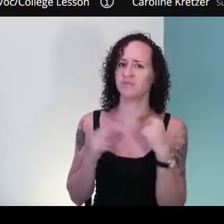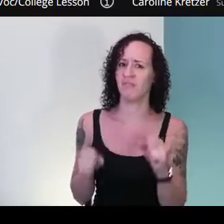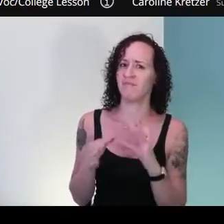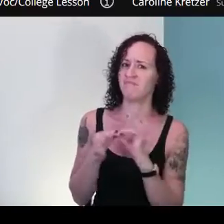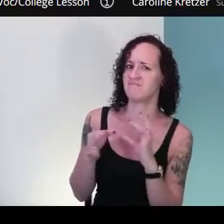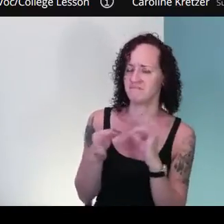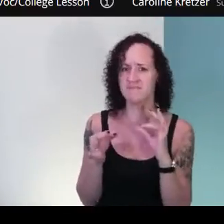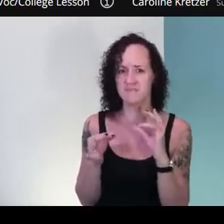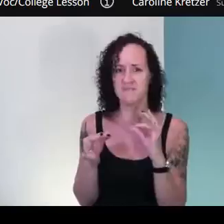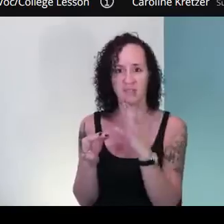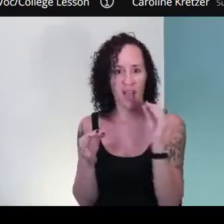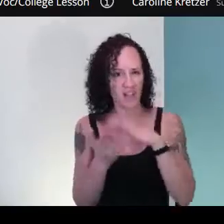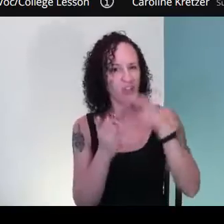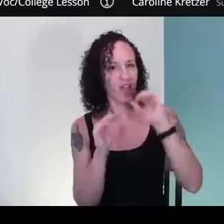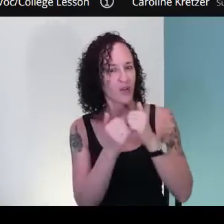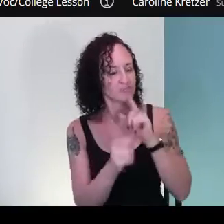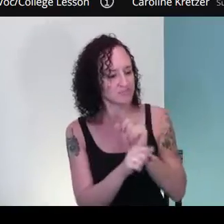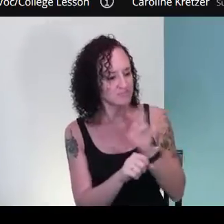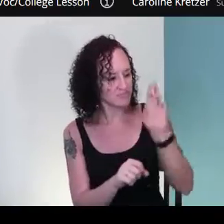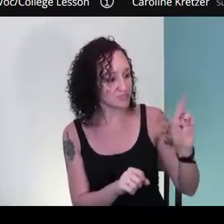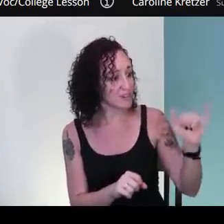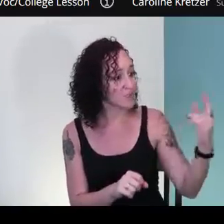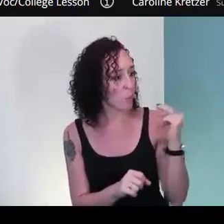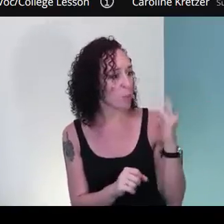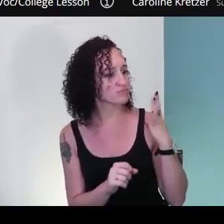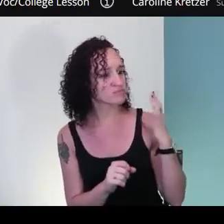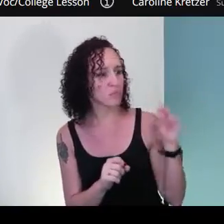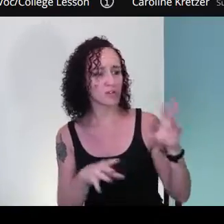okay to say no and keep the safe space.